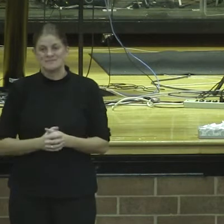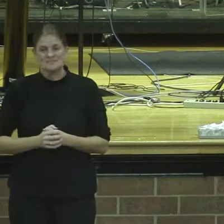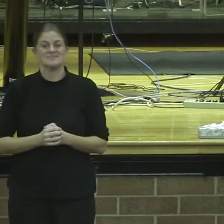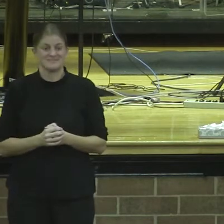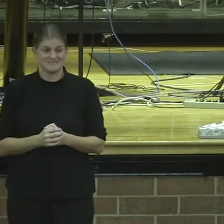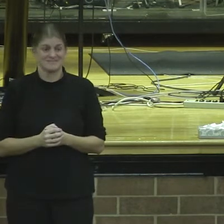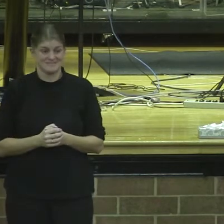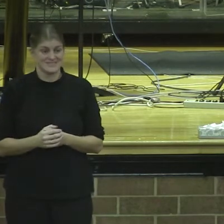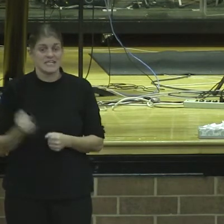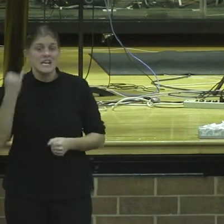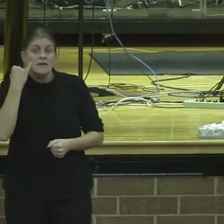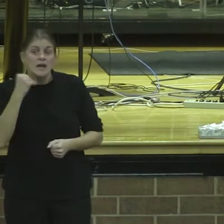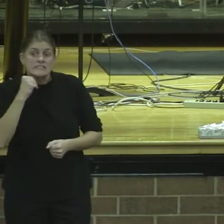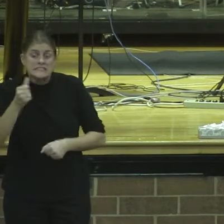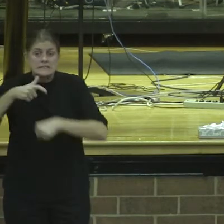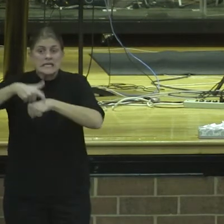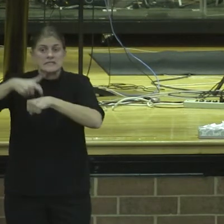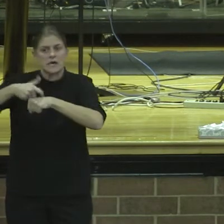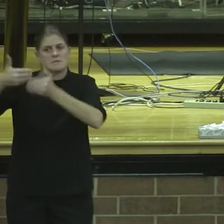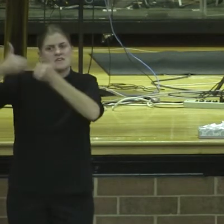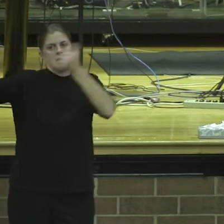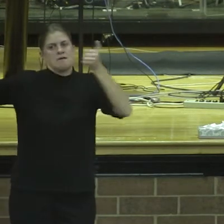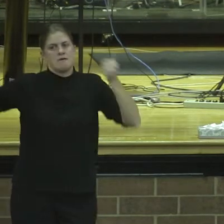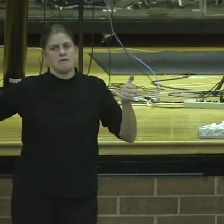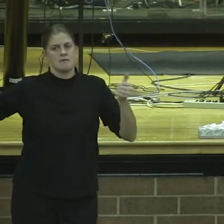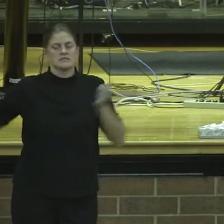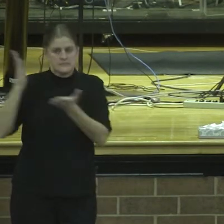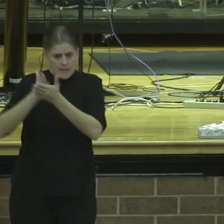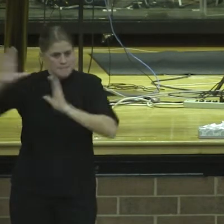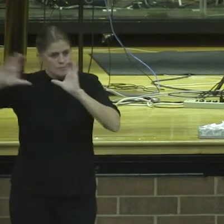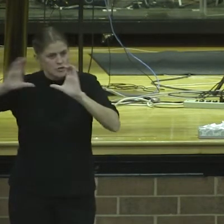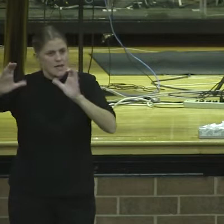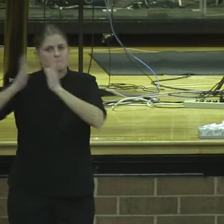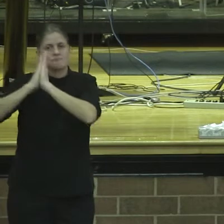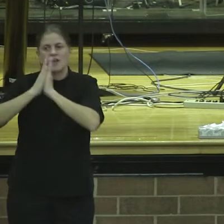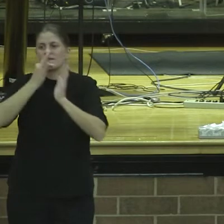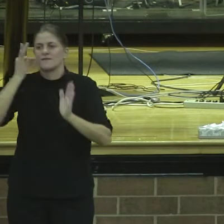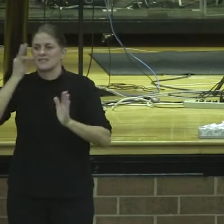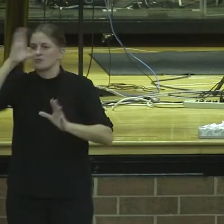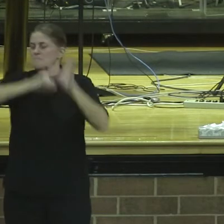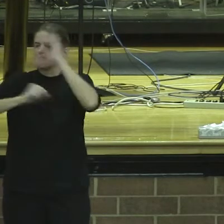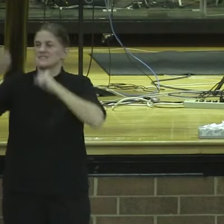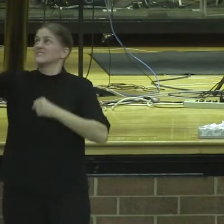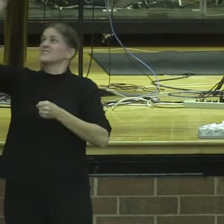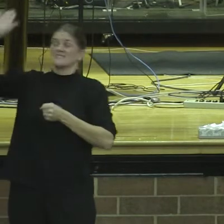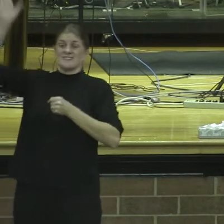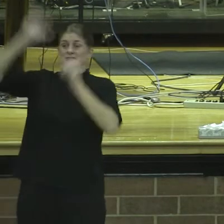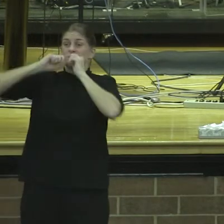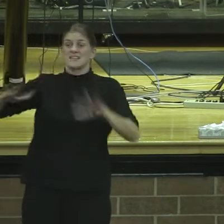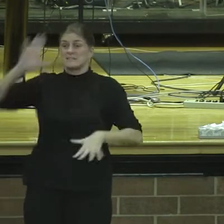And if I had not taken that time to pray and fast, I would have missed out on so many blessings that God had planned for